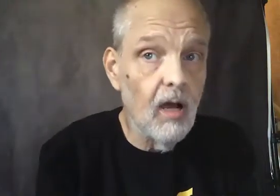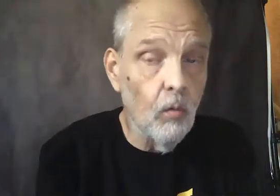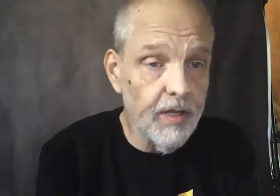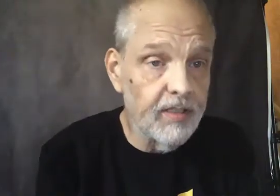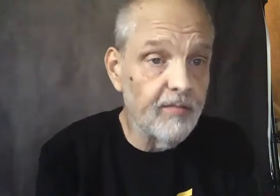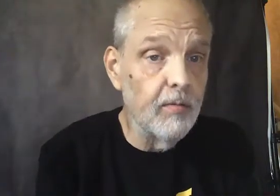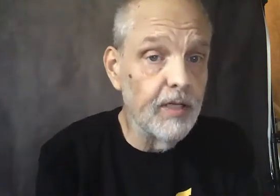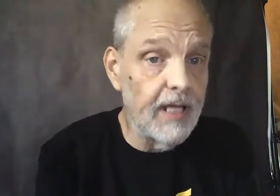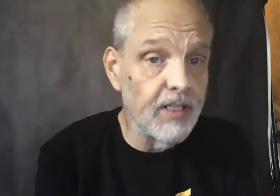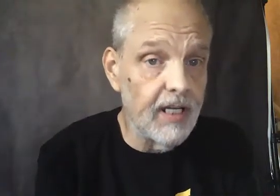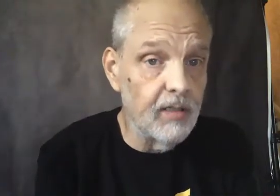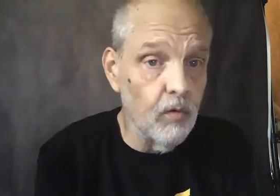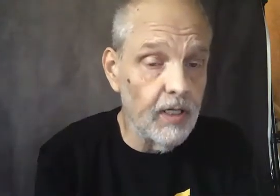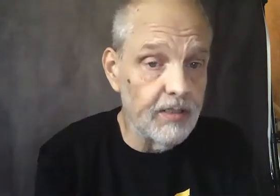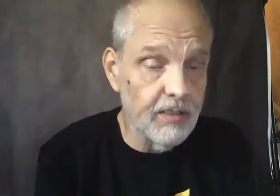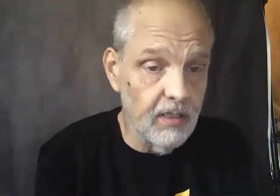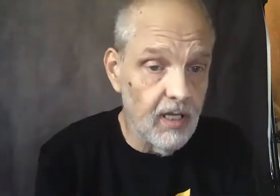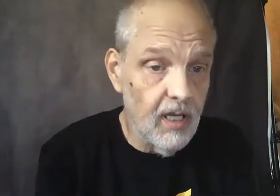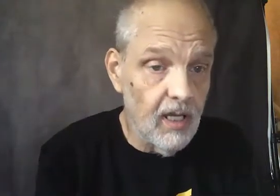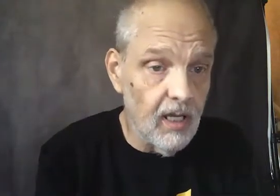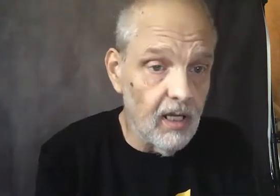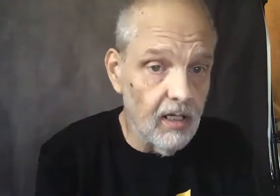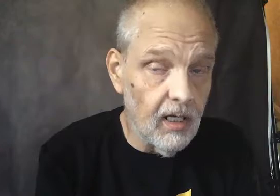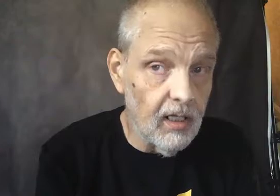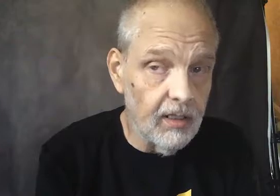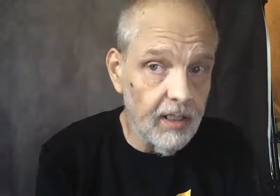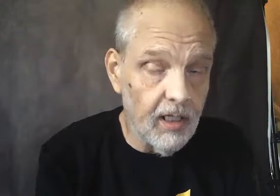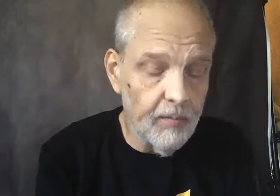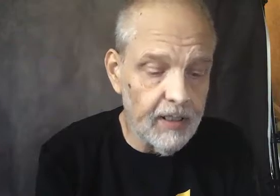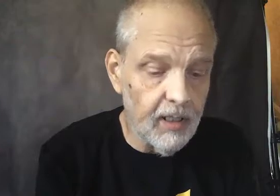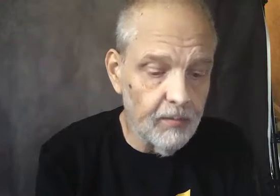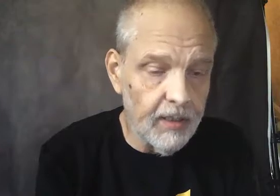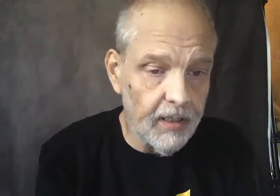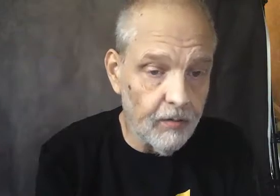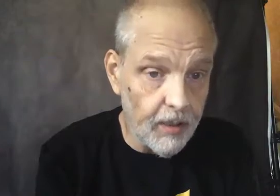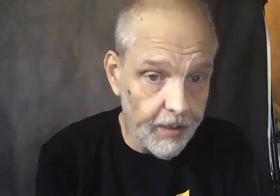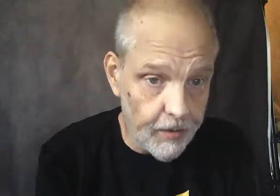One of the deaf people he educated was a man named Laurent Clerc,